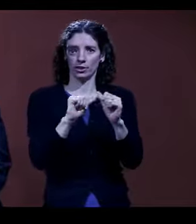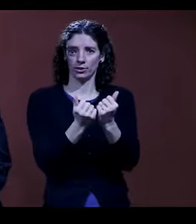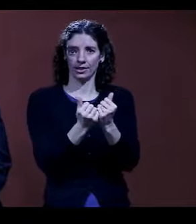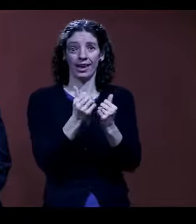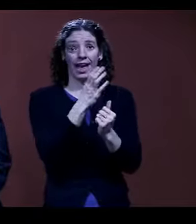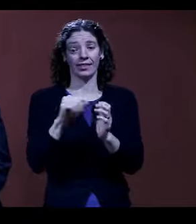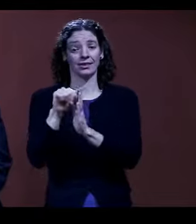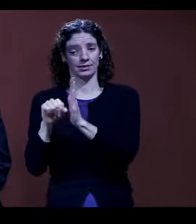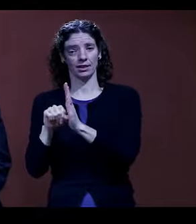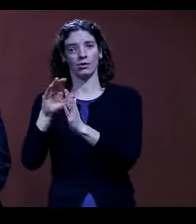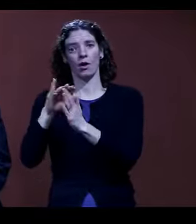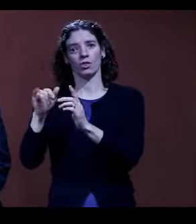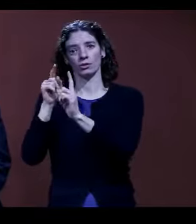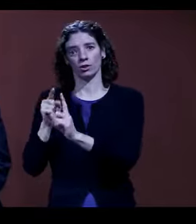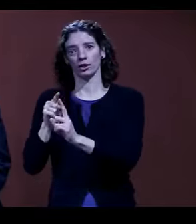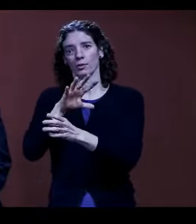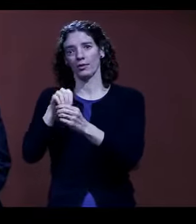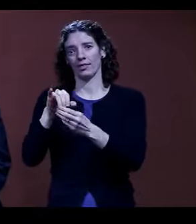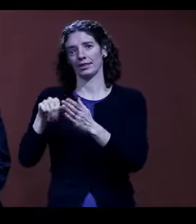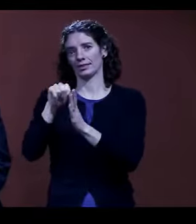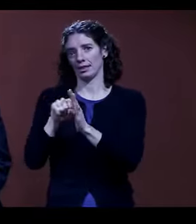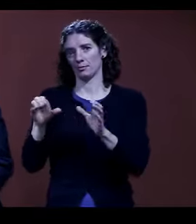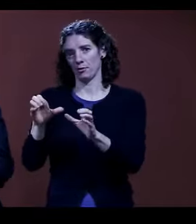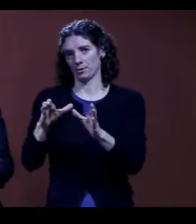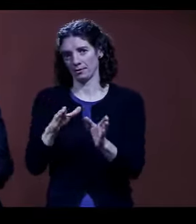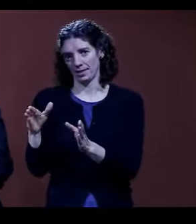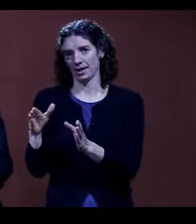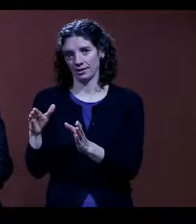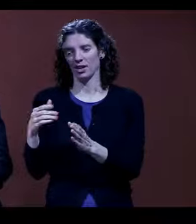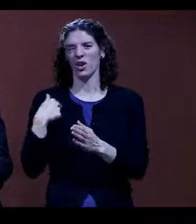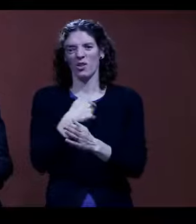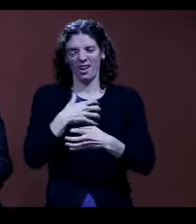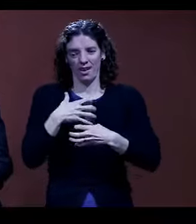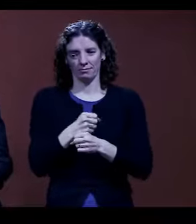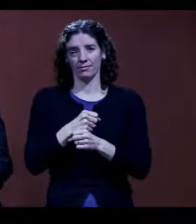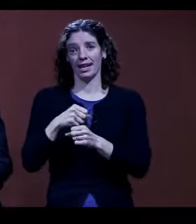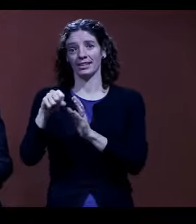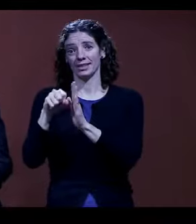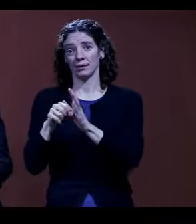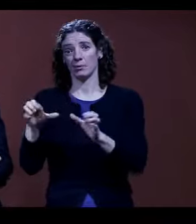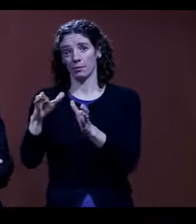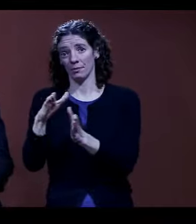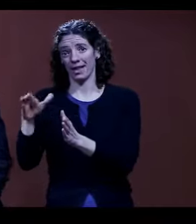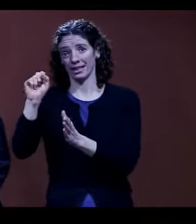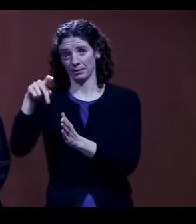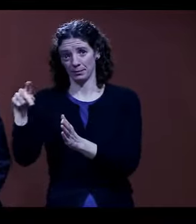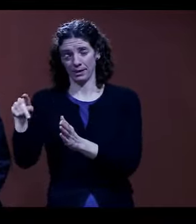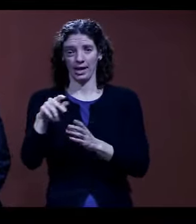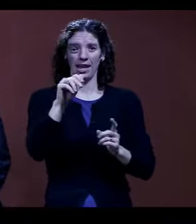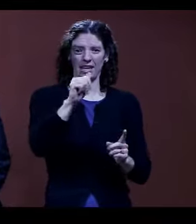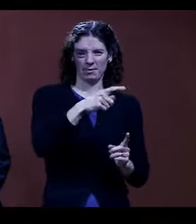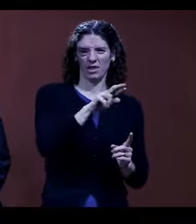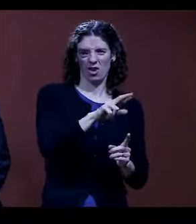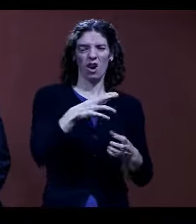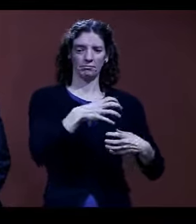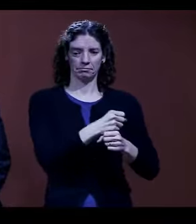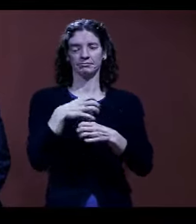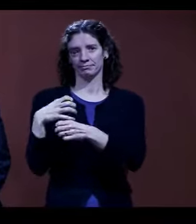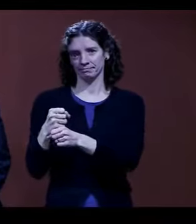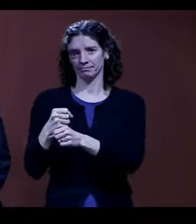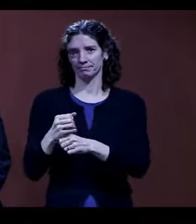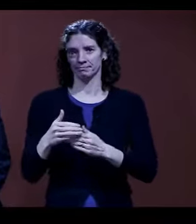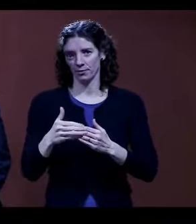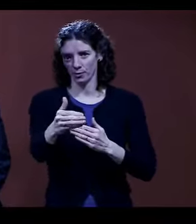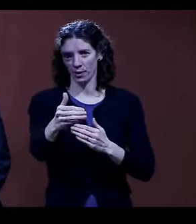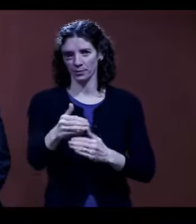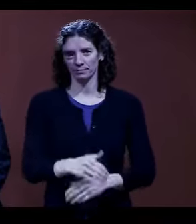targets in the state performance plan. It's called the SPP APR, so that's what I'll refer to it